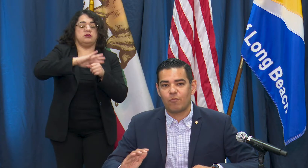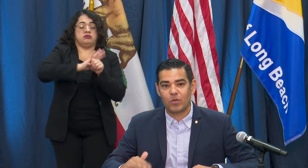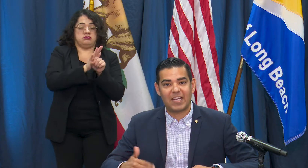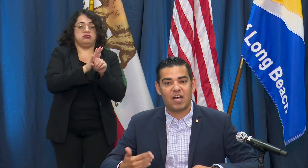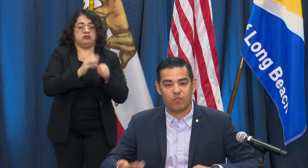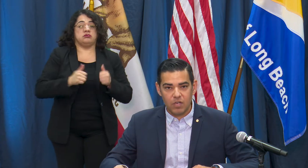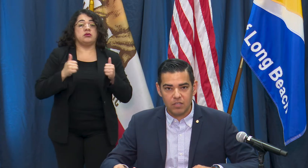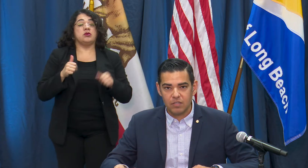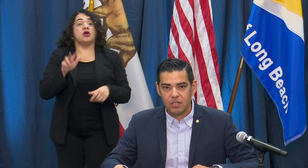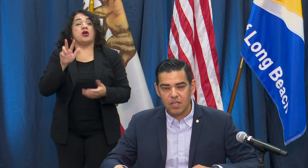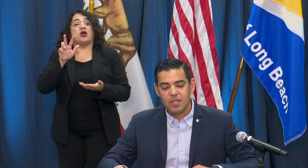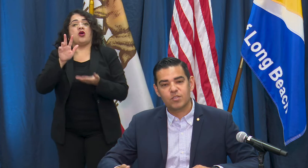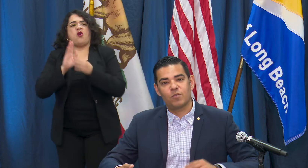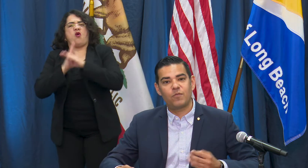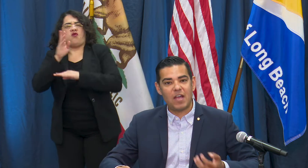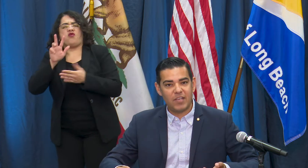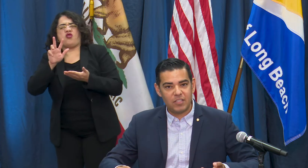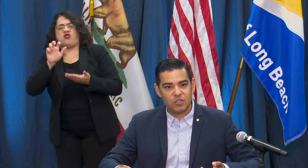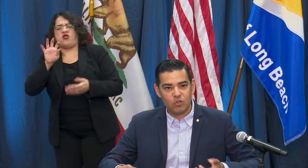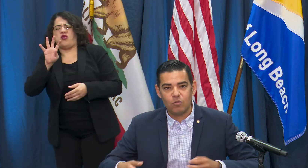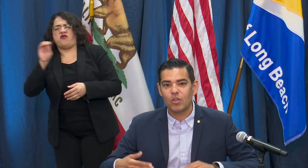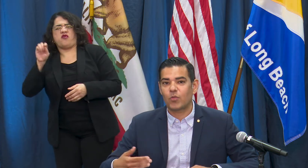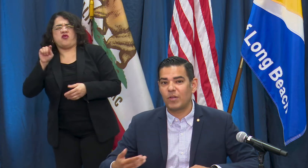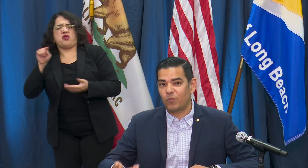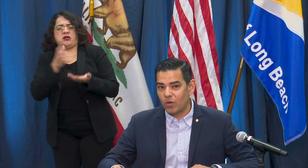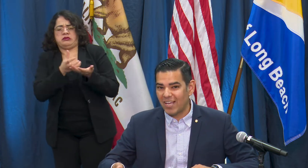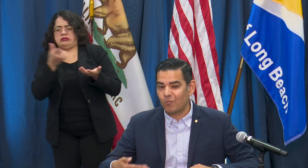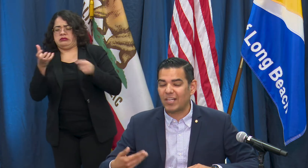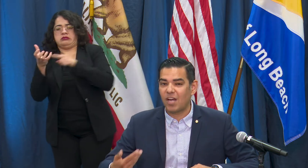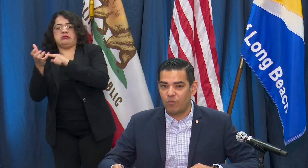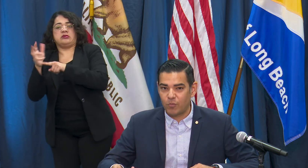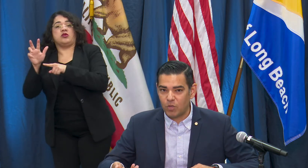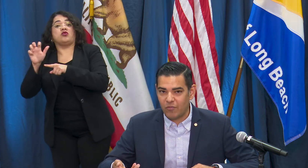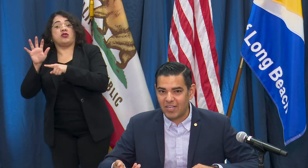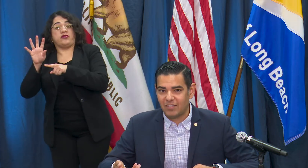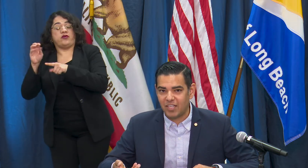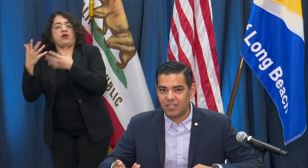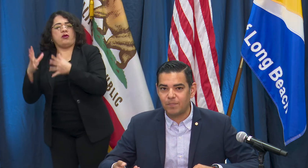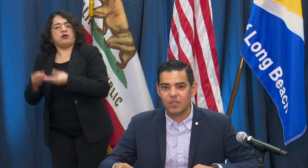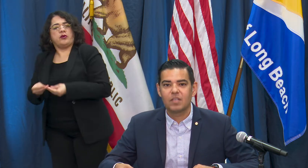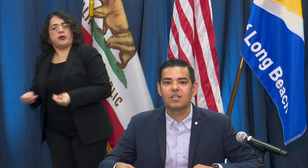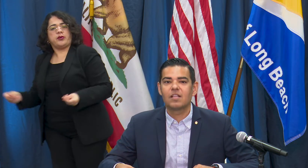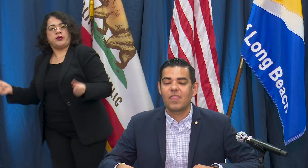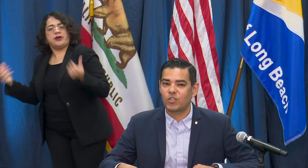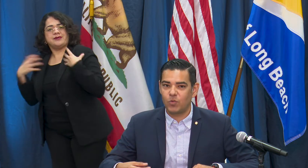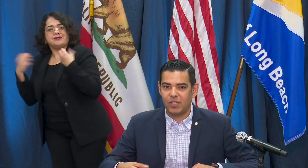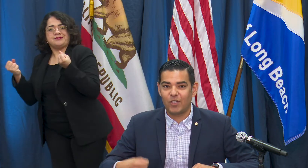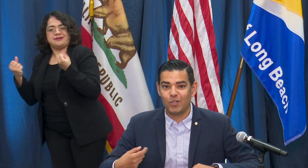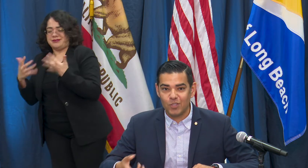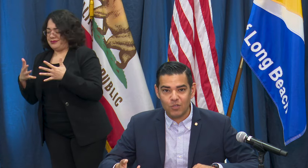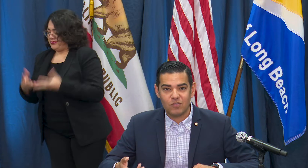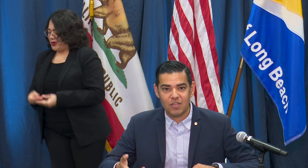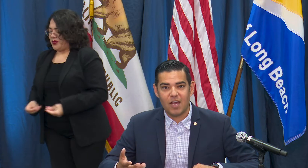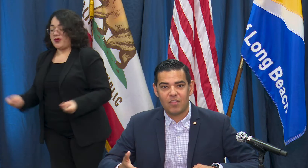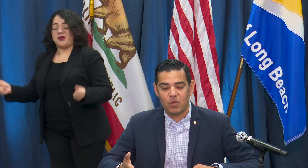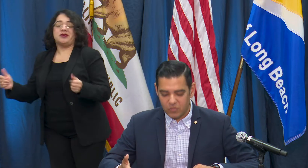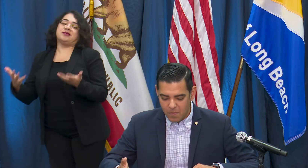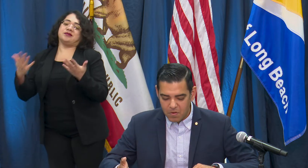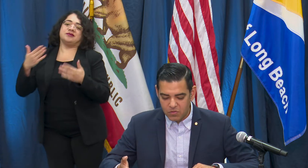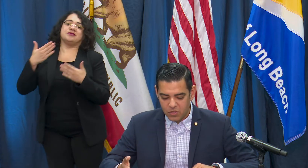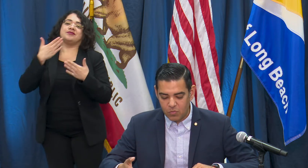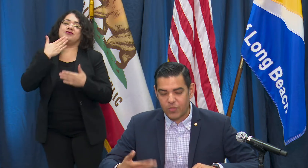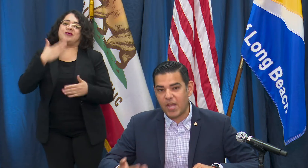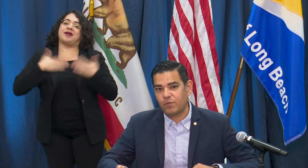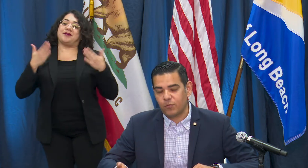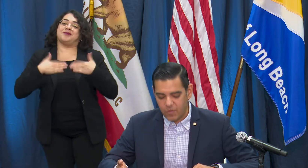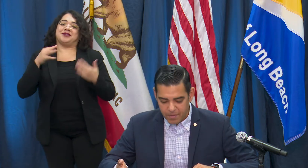340 that have recovered. So 582, 340 have recovered from COVID-19. That's really the good news in those